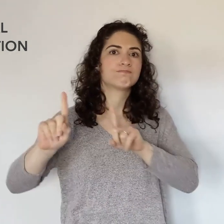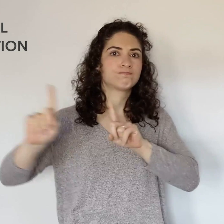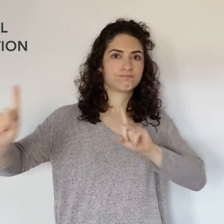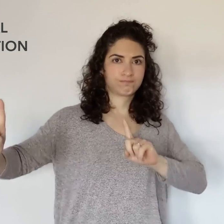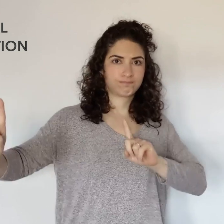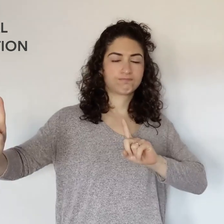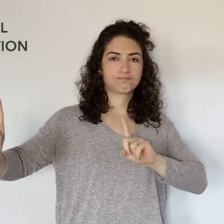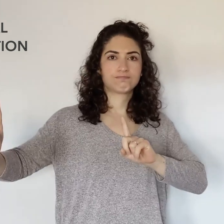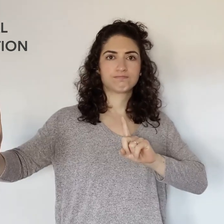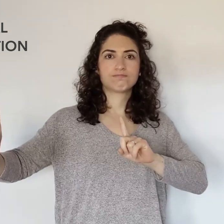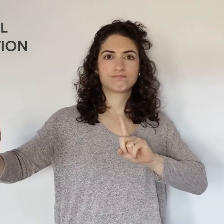separation.